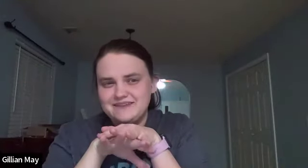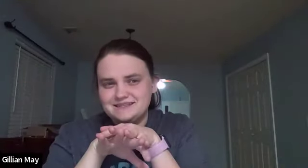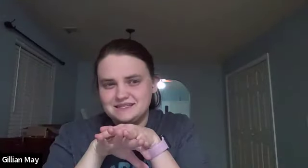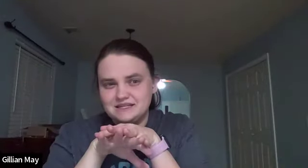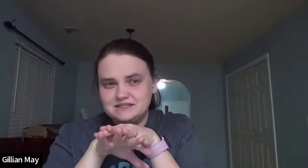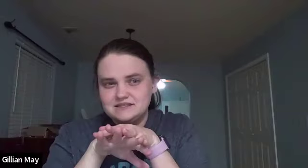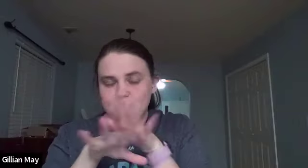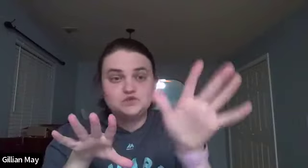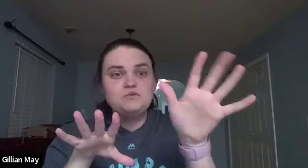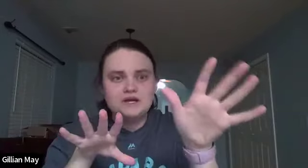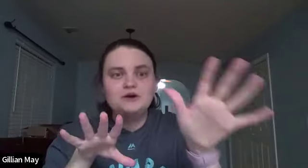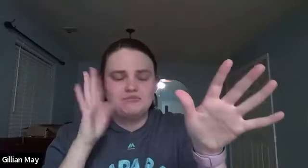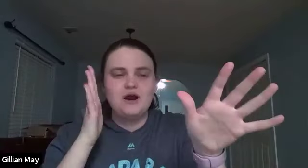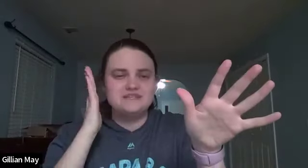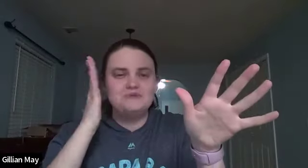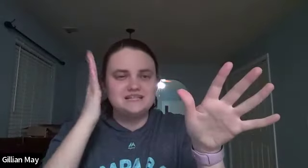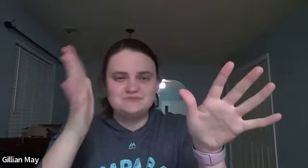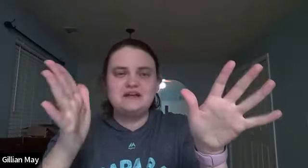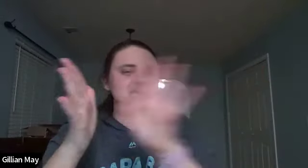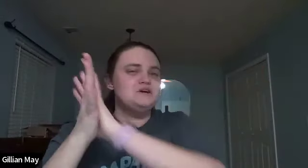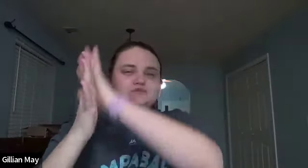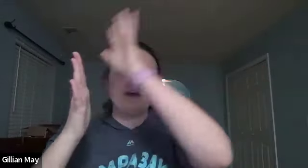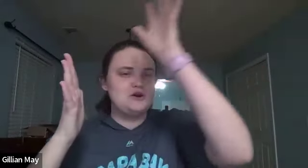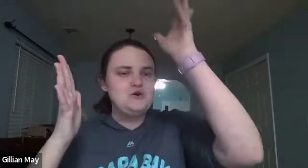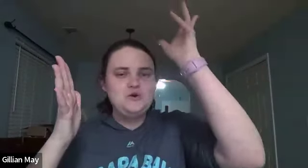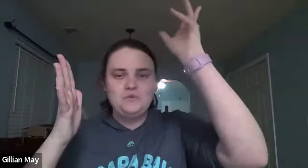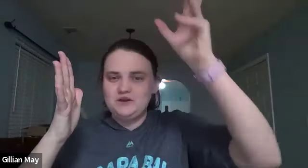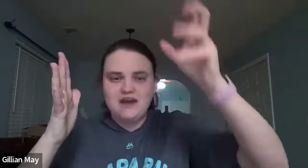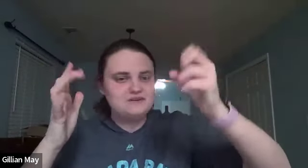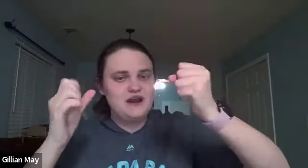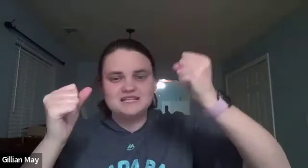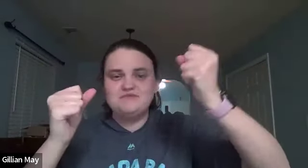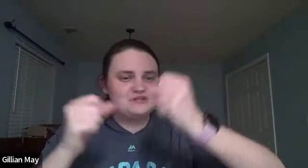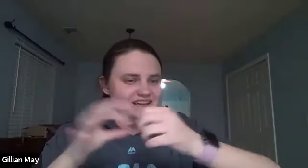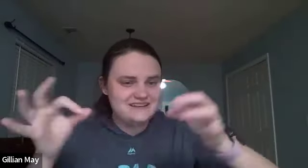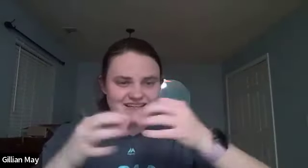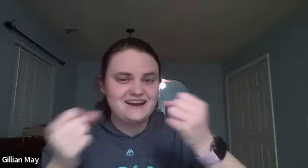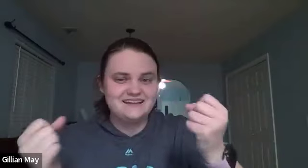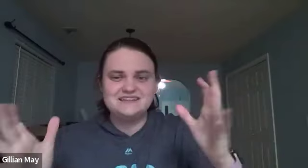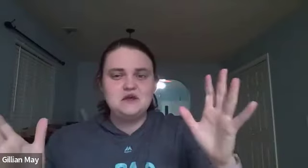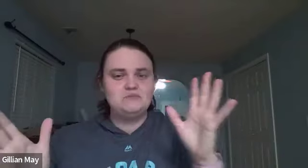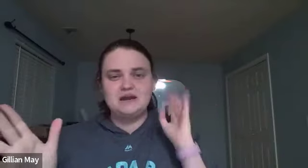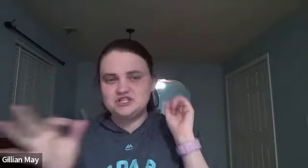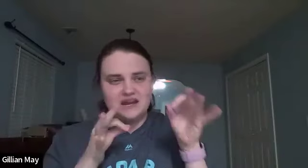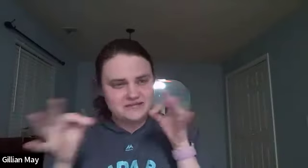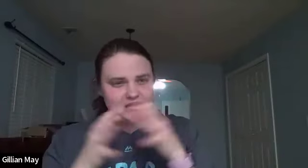that sentence, which we will, I promise I will explain this much better when you have a grasp of more signs, but I'm just kind of explaining this